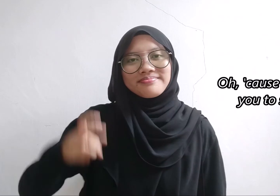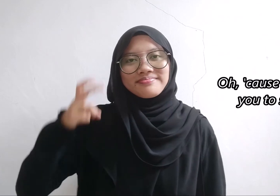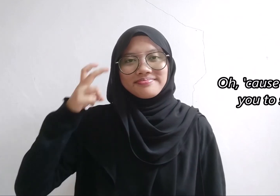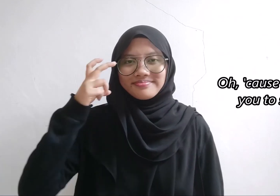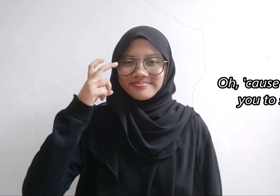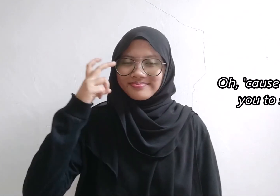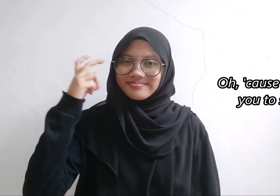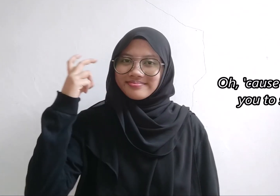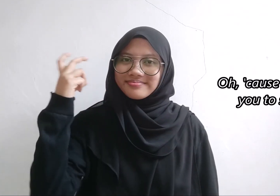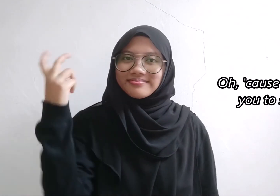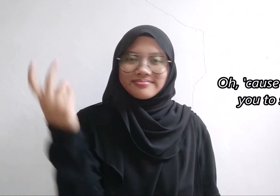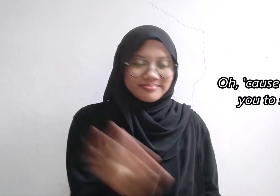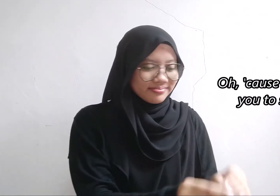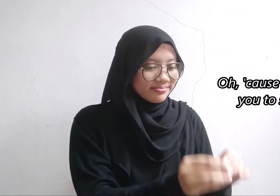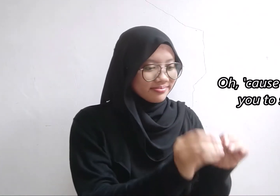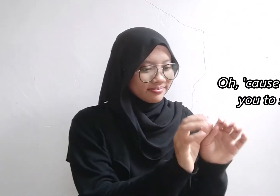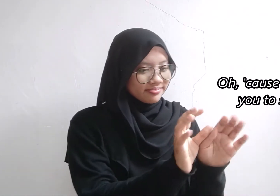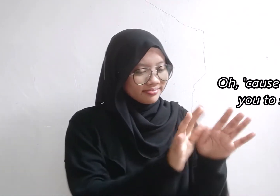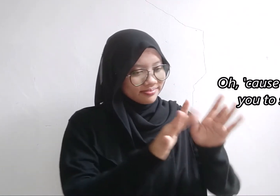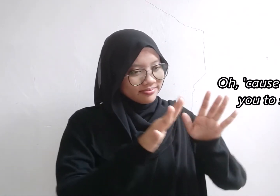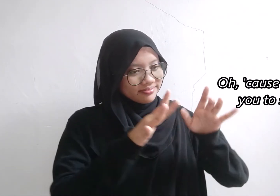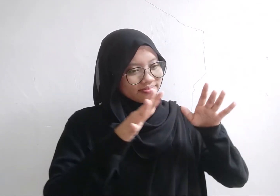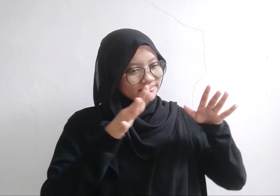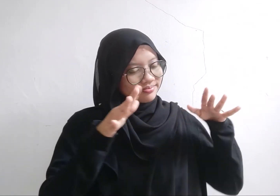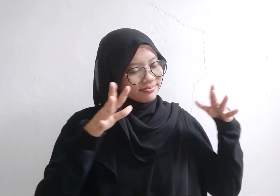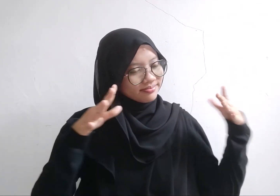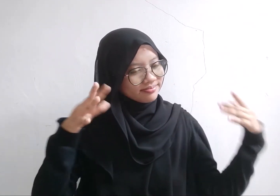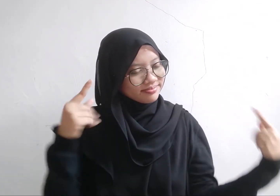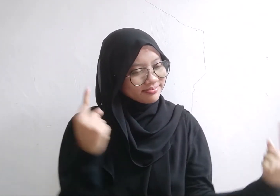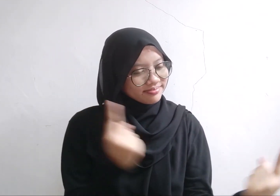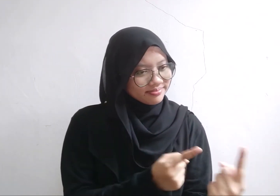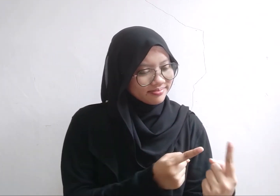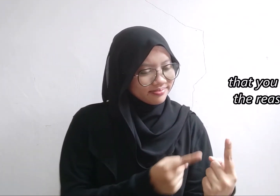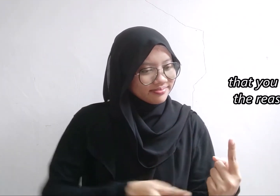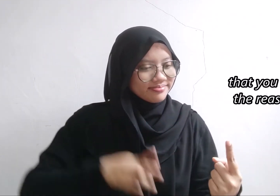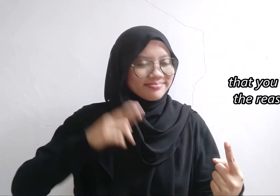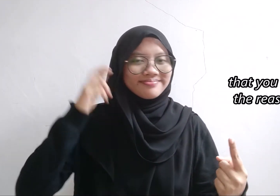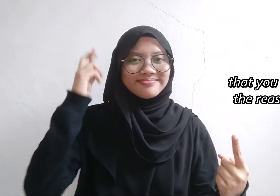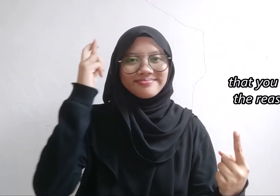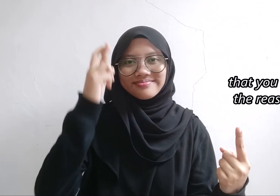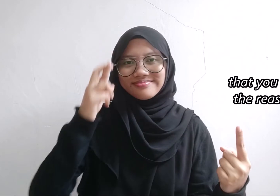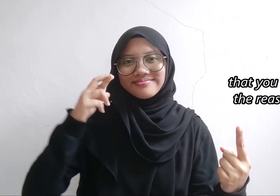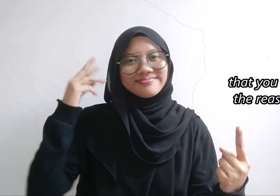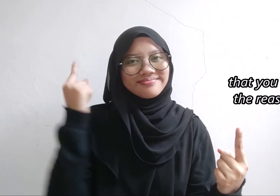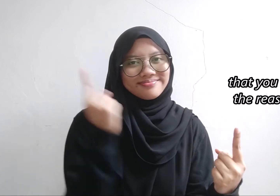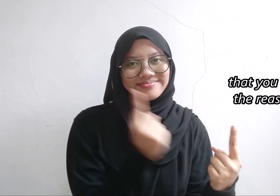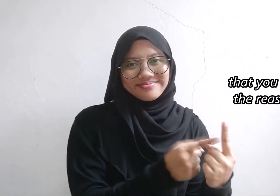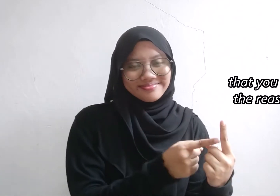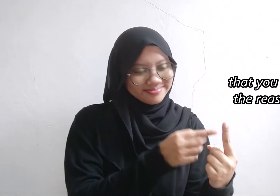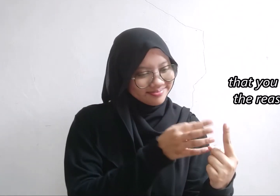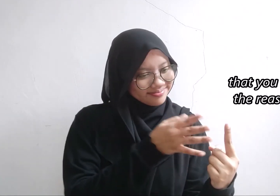To see That you are the reason